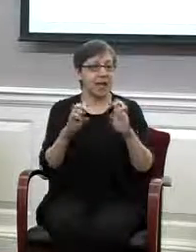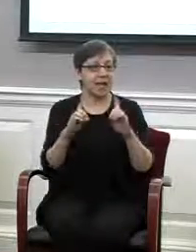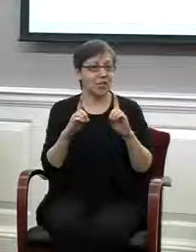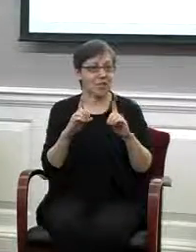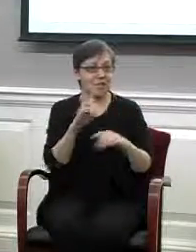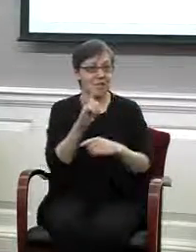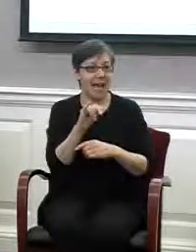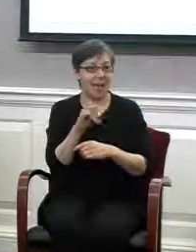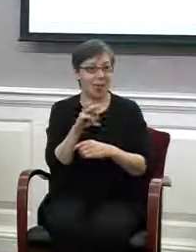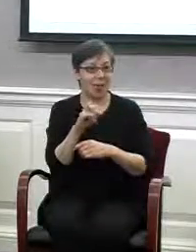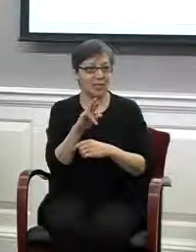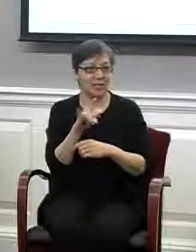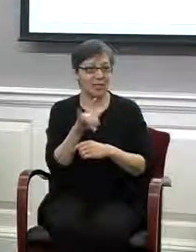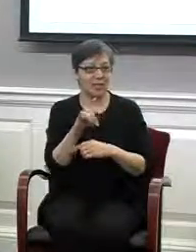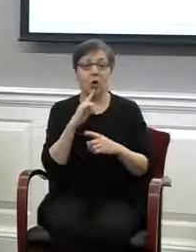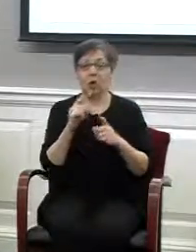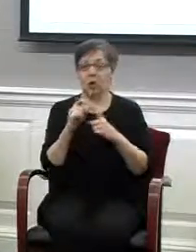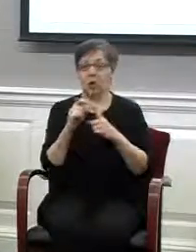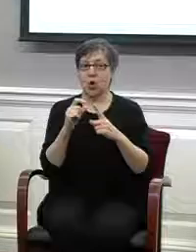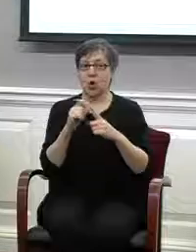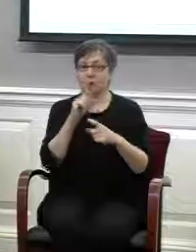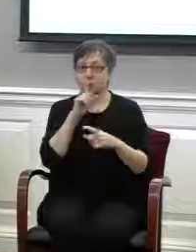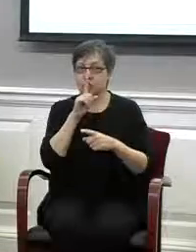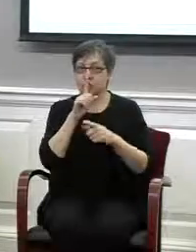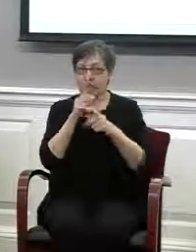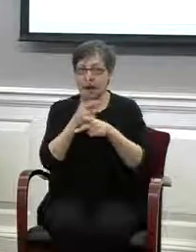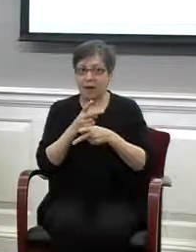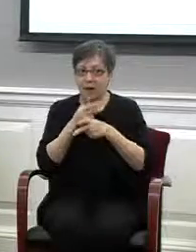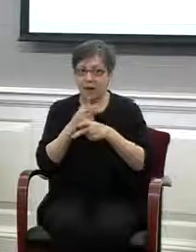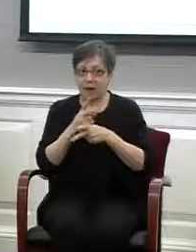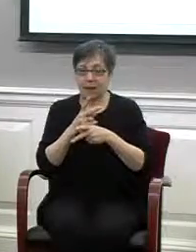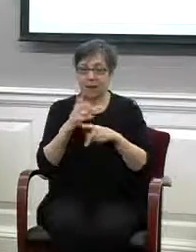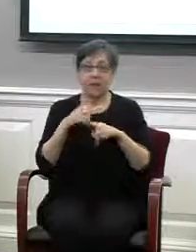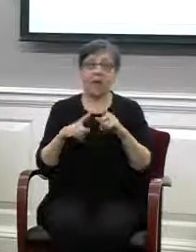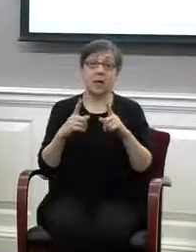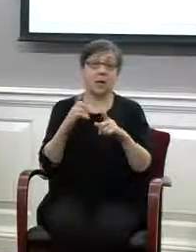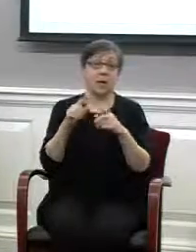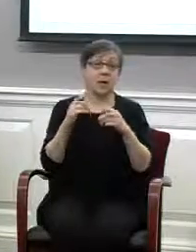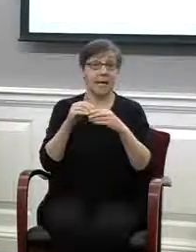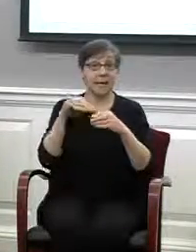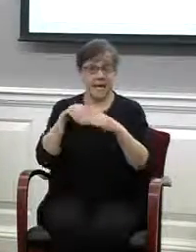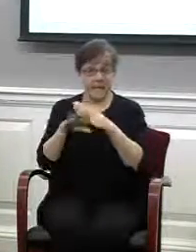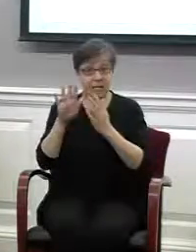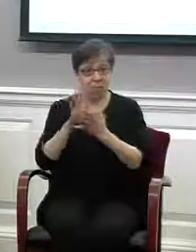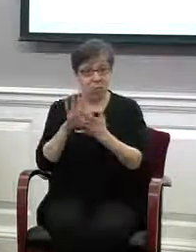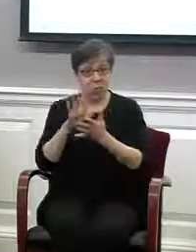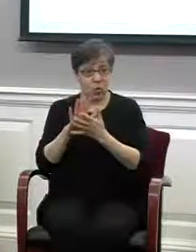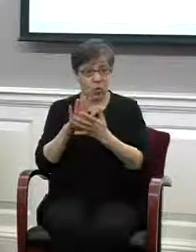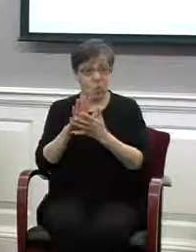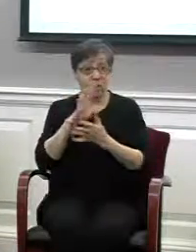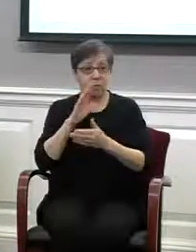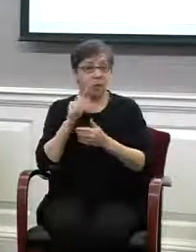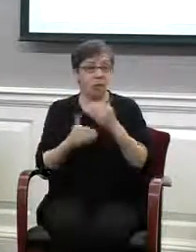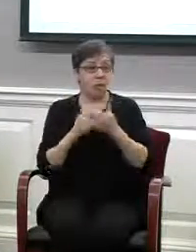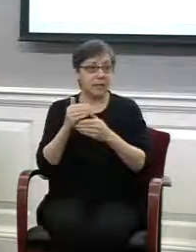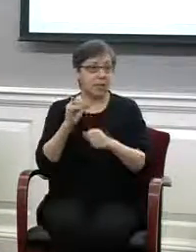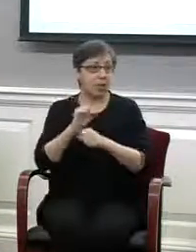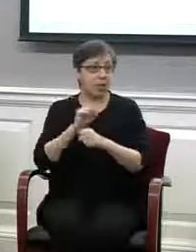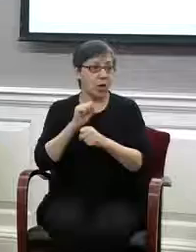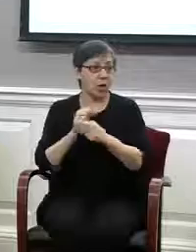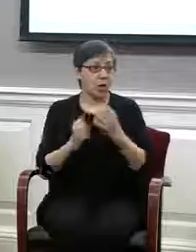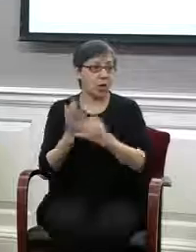is that kind of wording that goes on, and I think getting into those schools, it has been a process of working through